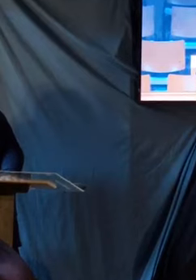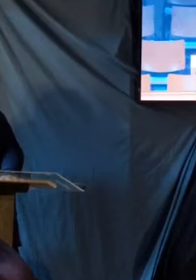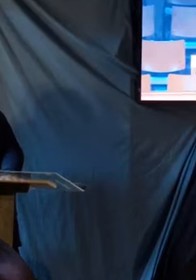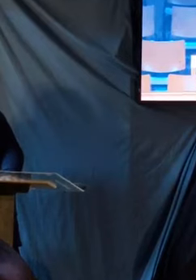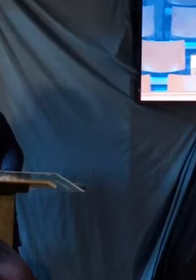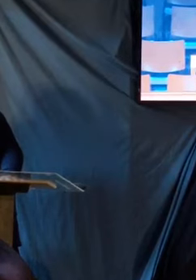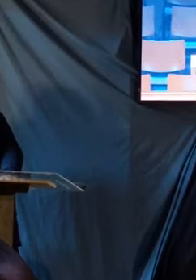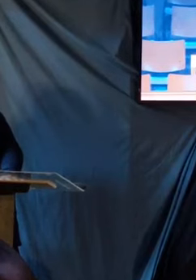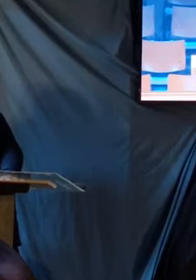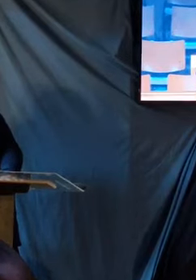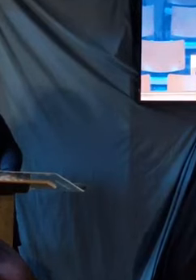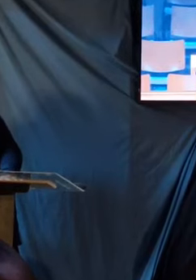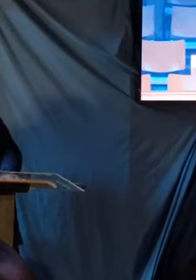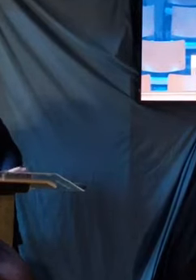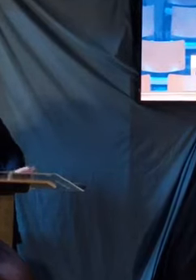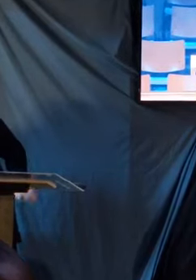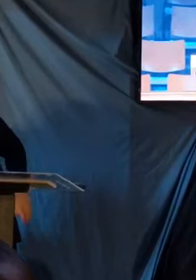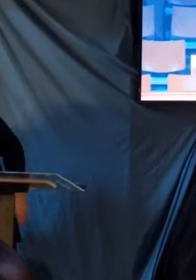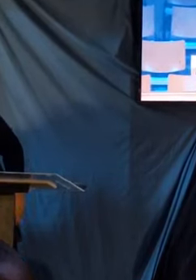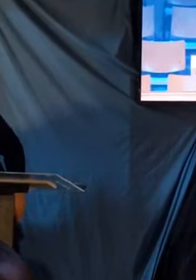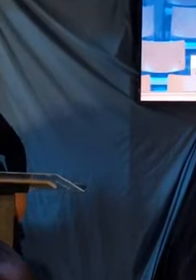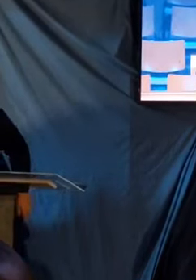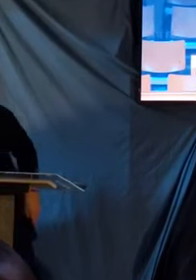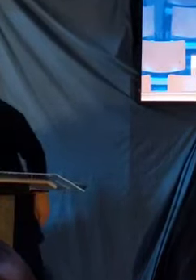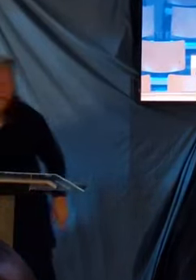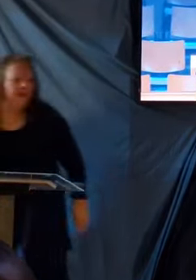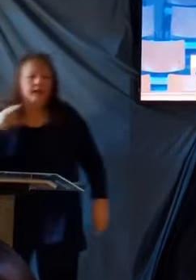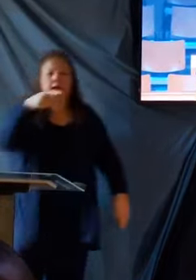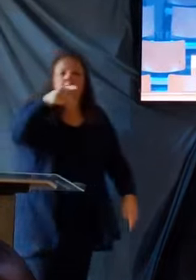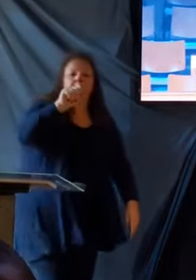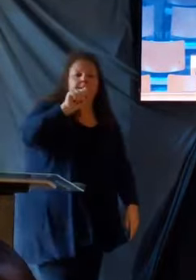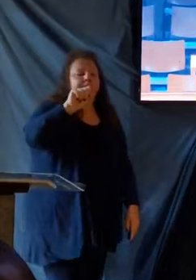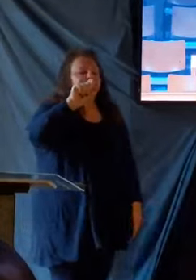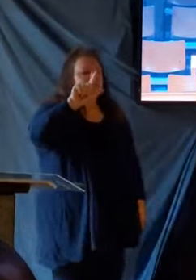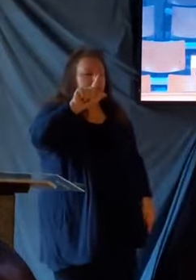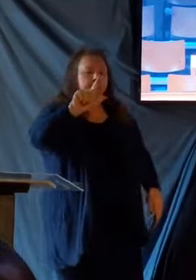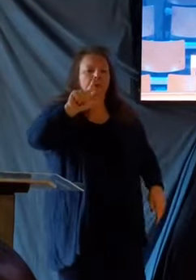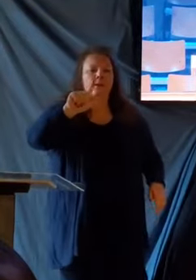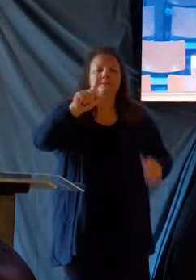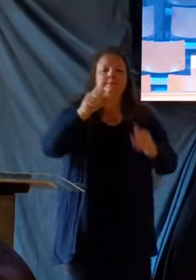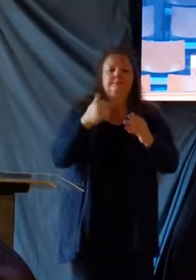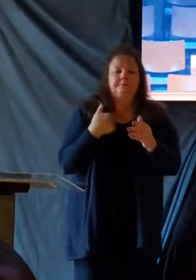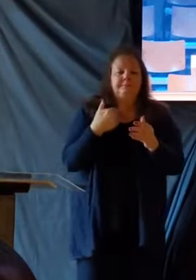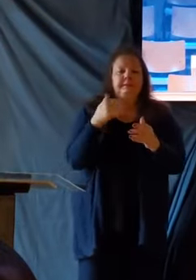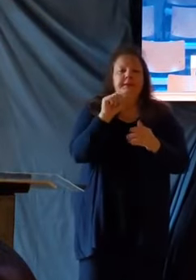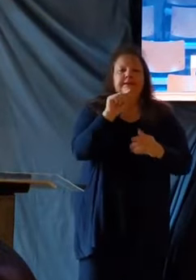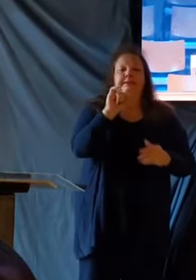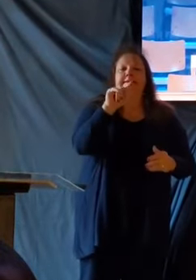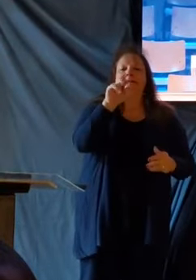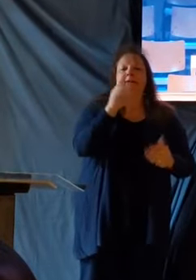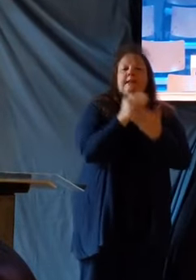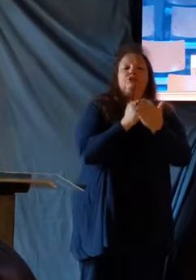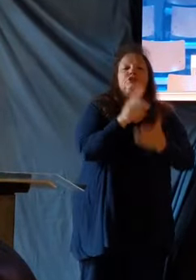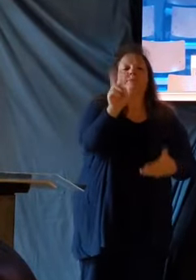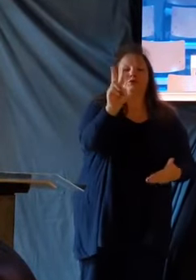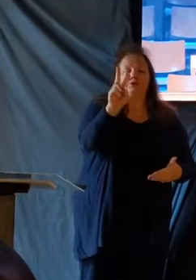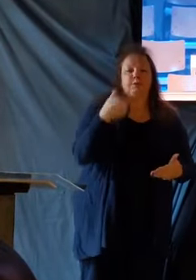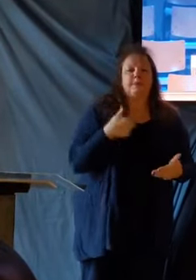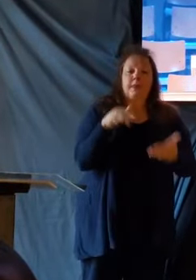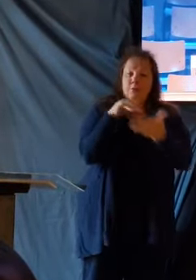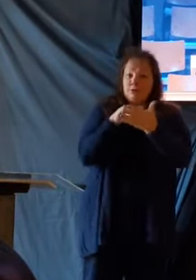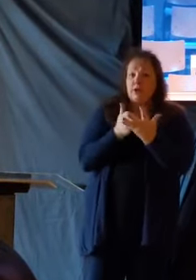Chapter 2, Paul's letter to Titus, and the second chapter in your Bibles. We have been